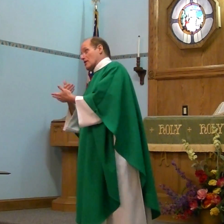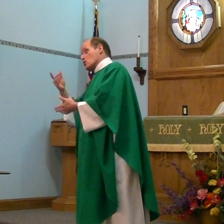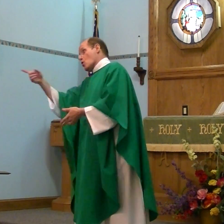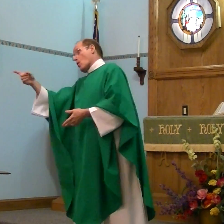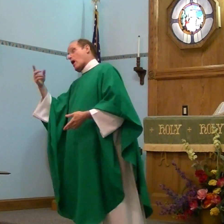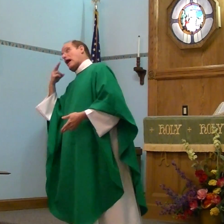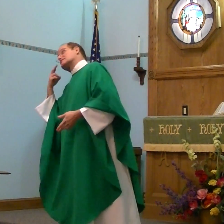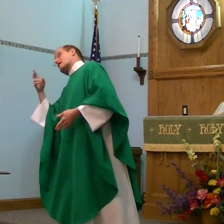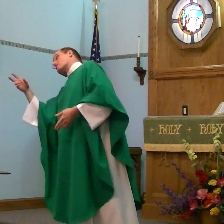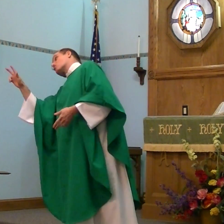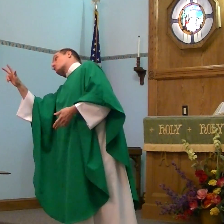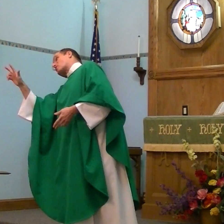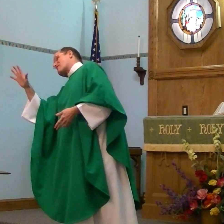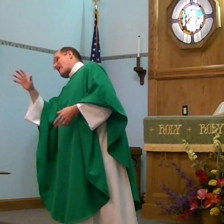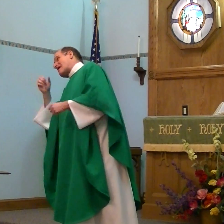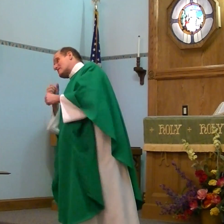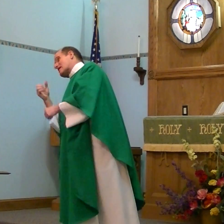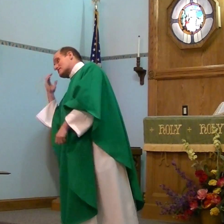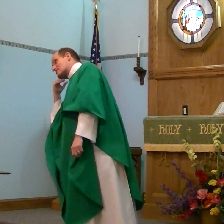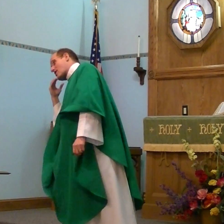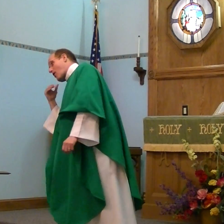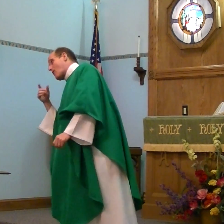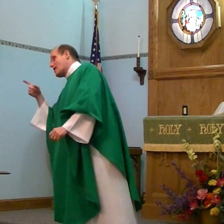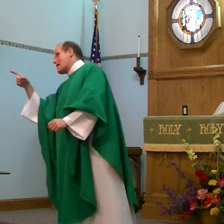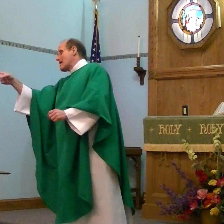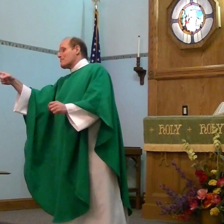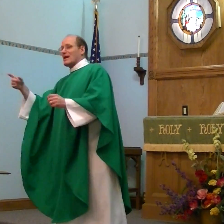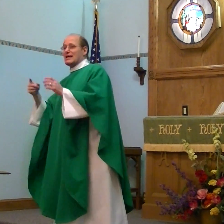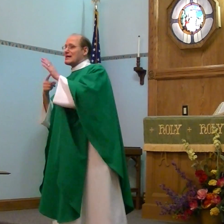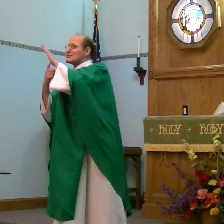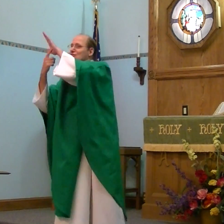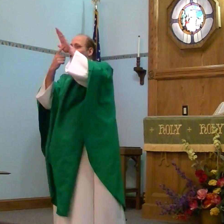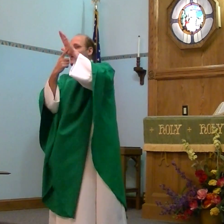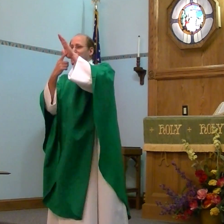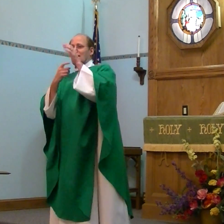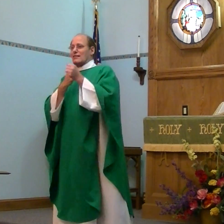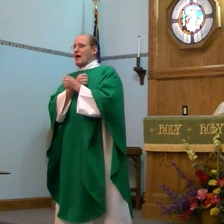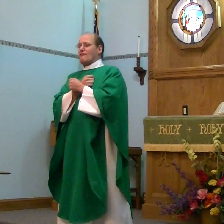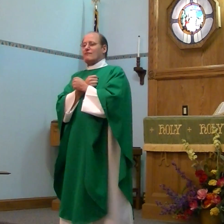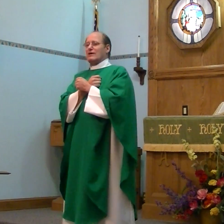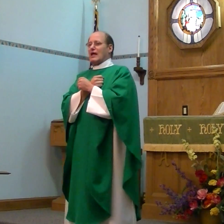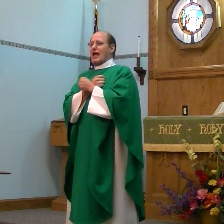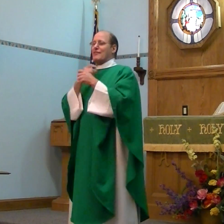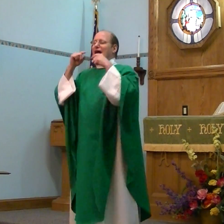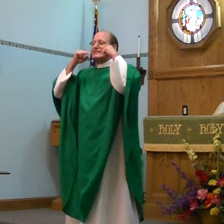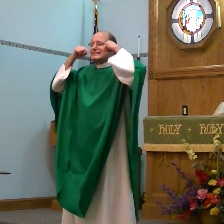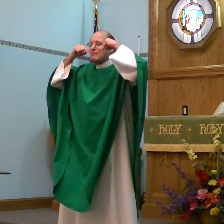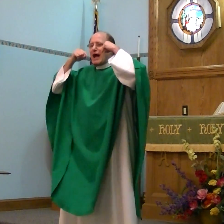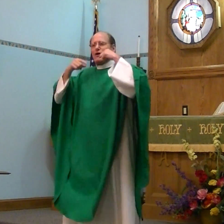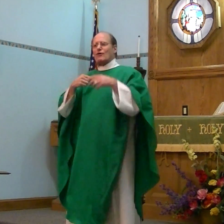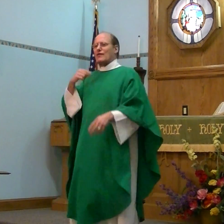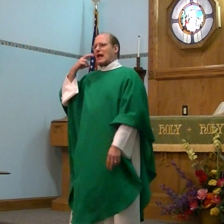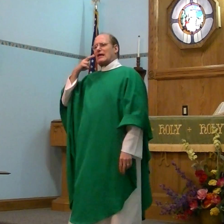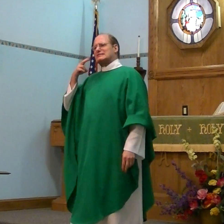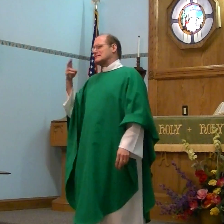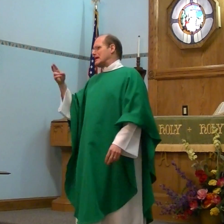not new. I saw you 35 years ago. But he is showing the love. And that smile that I see